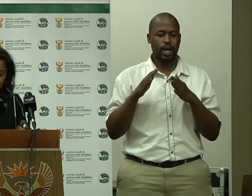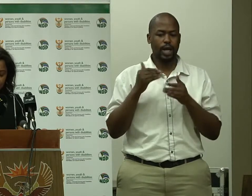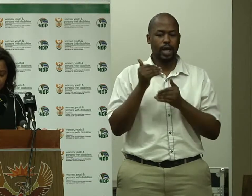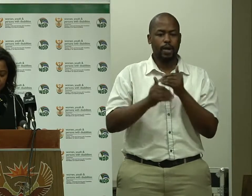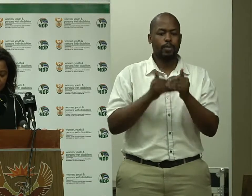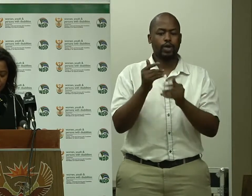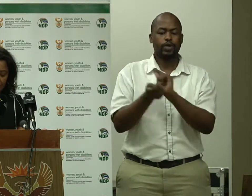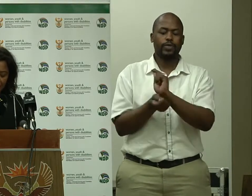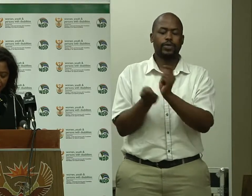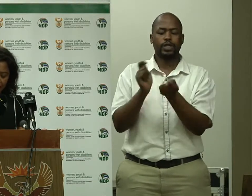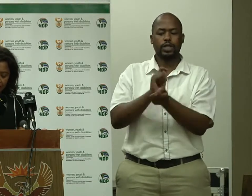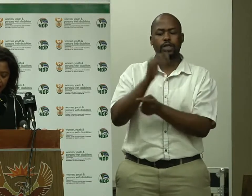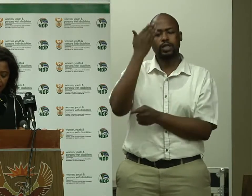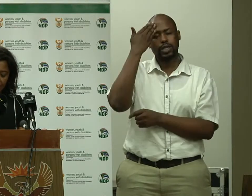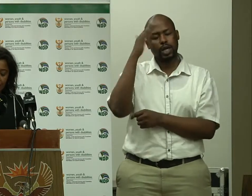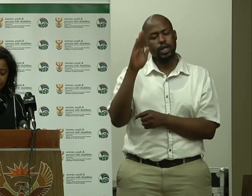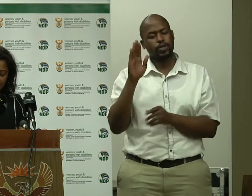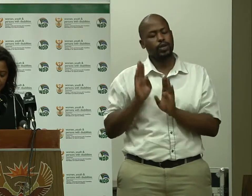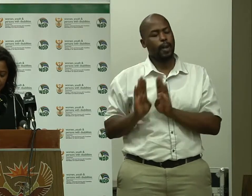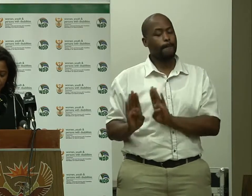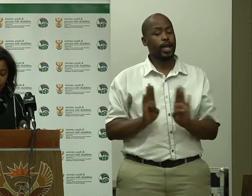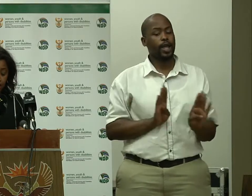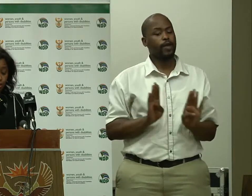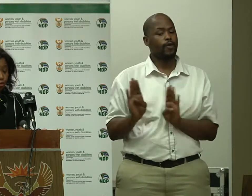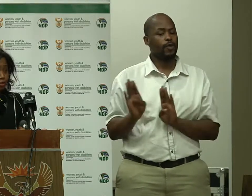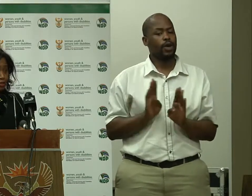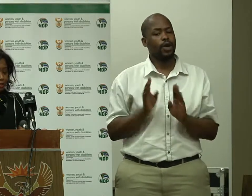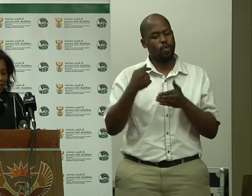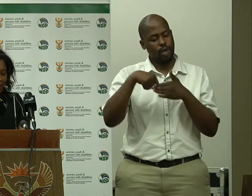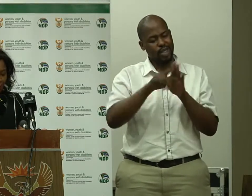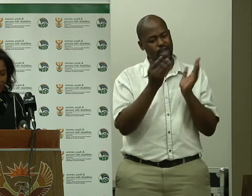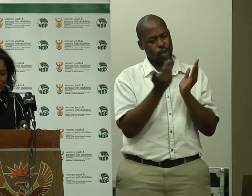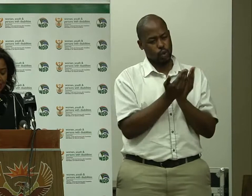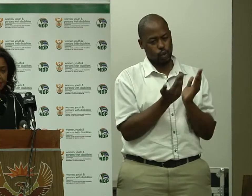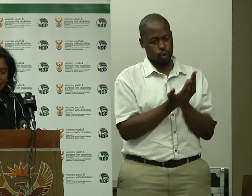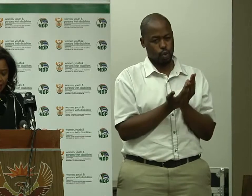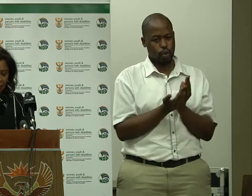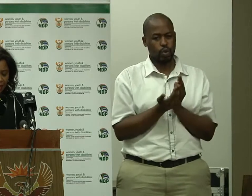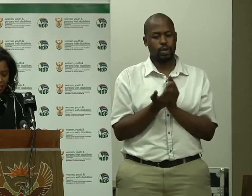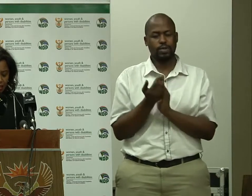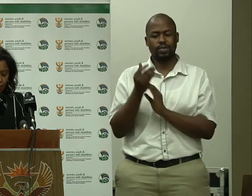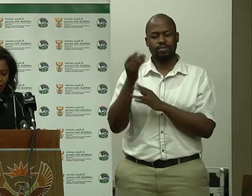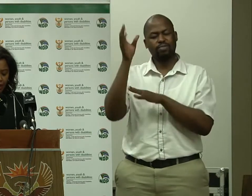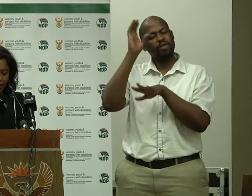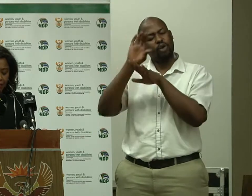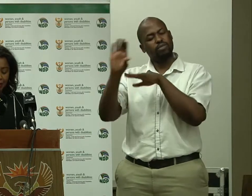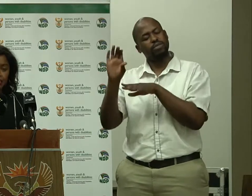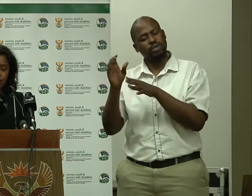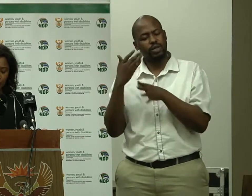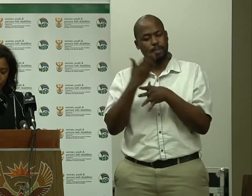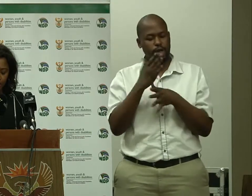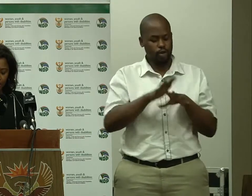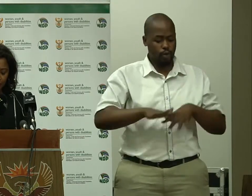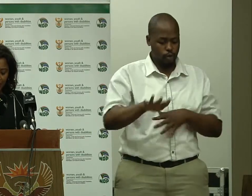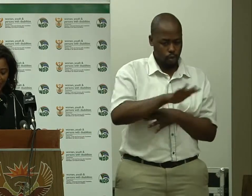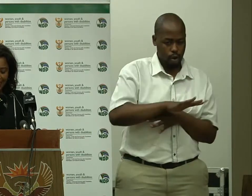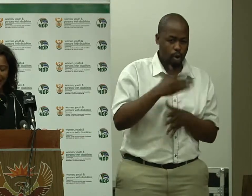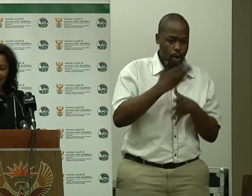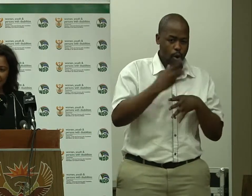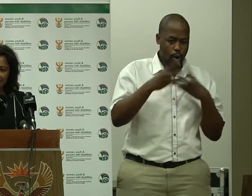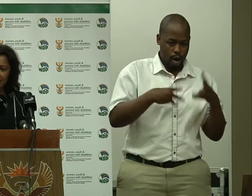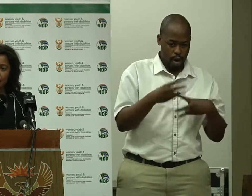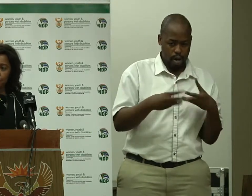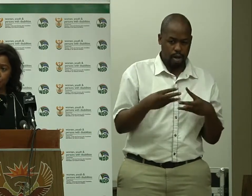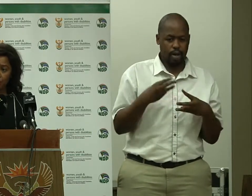changing attitudes, behavioral change, especially within schools, campuses, places of work, places of worship,